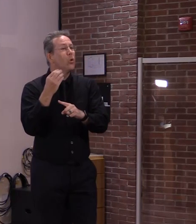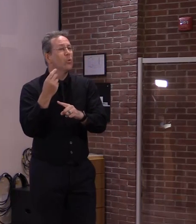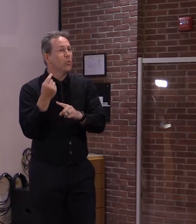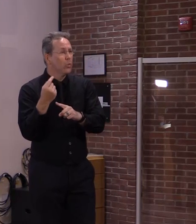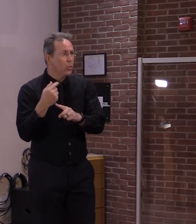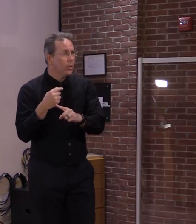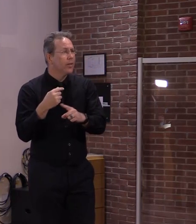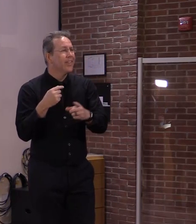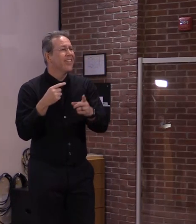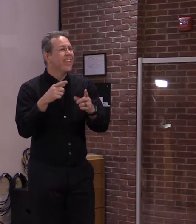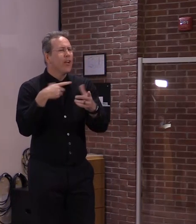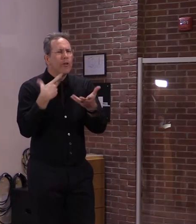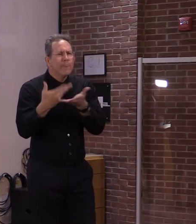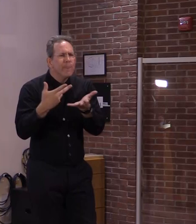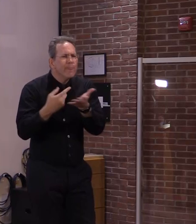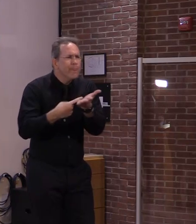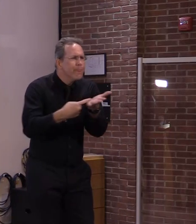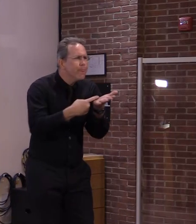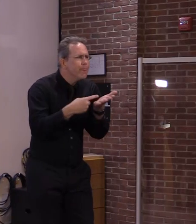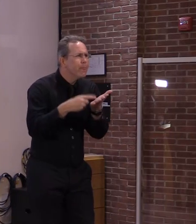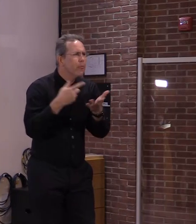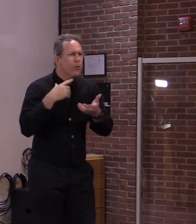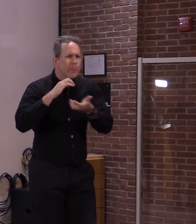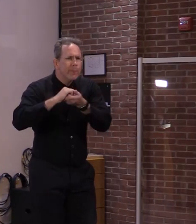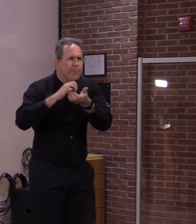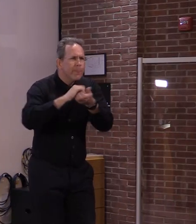that relate to those operations.